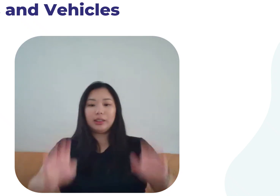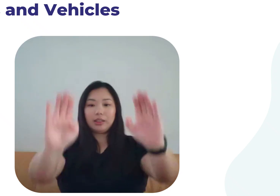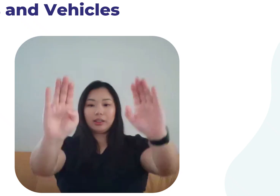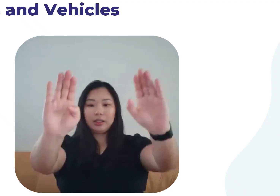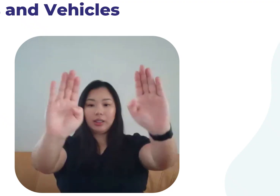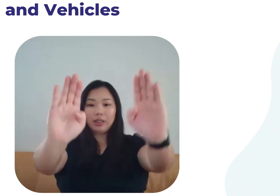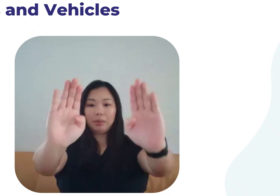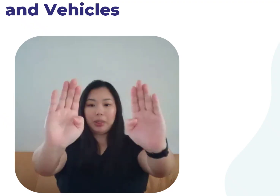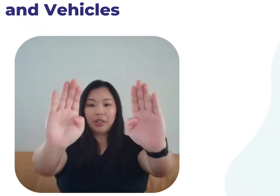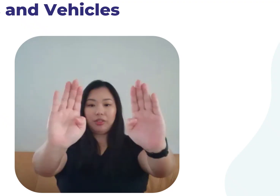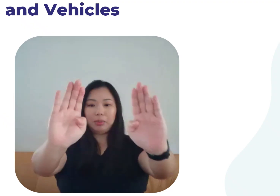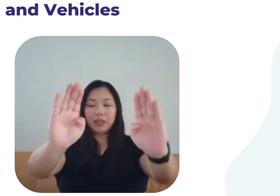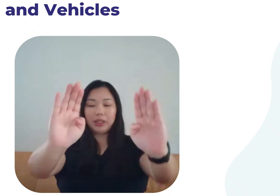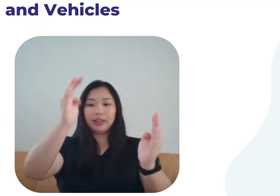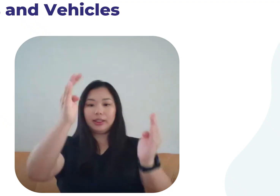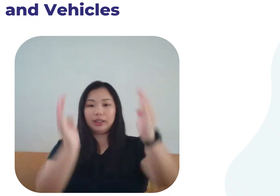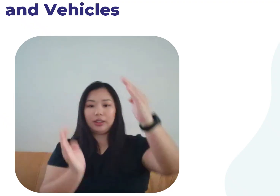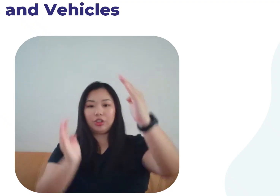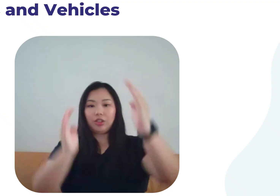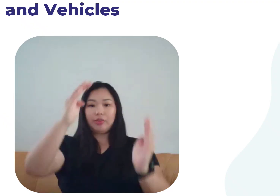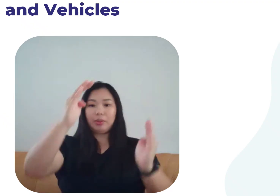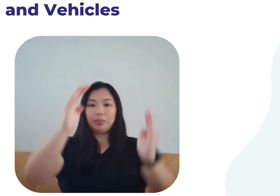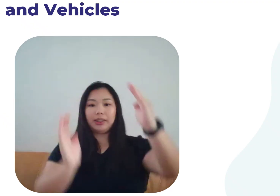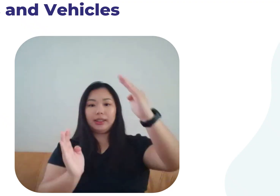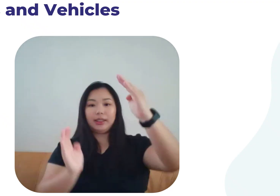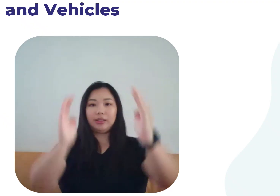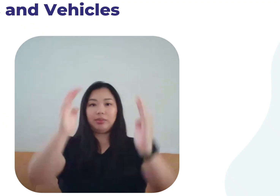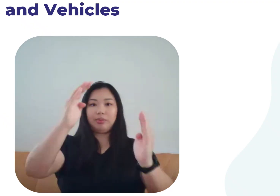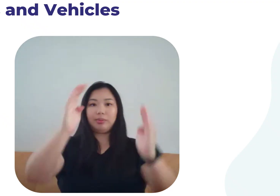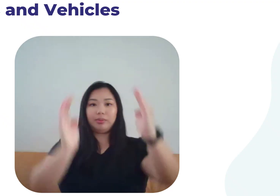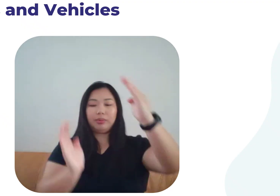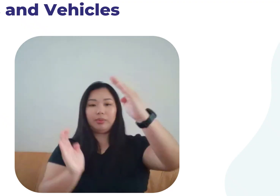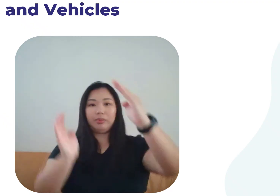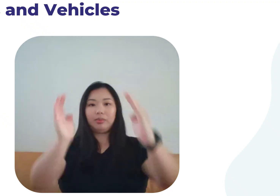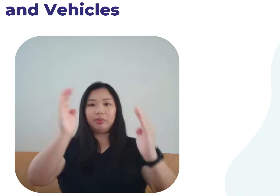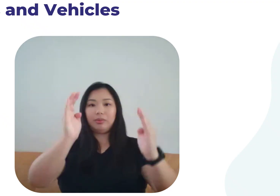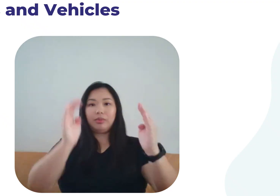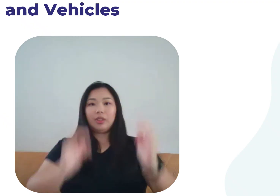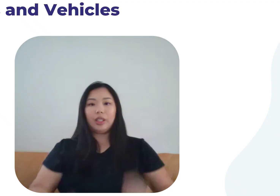Bus, B for bus, drive the bus.